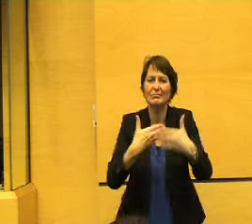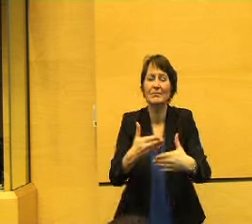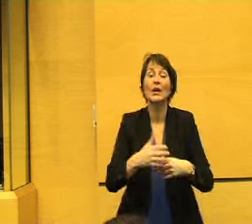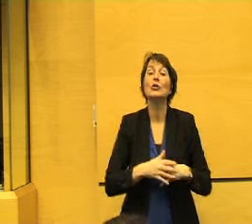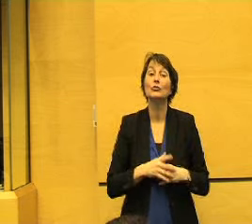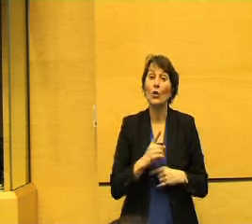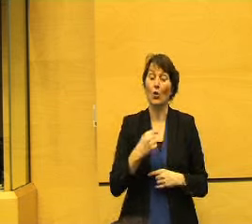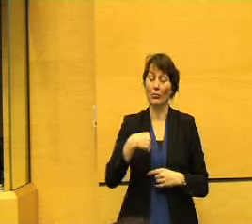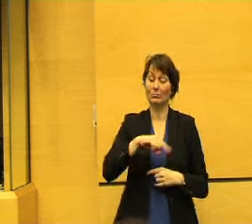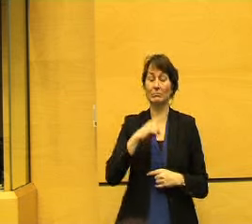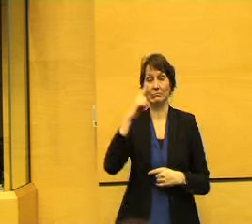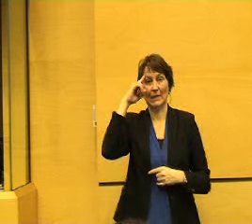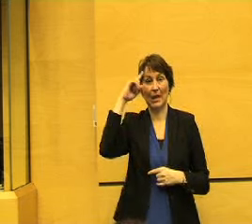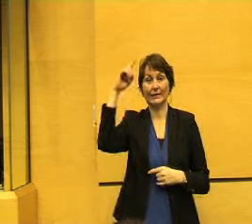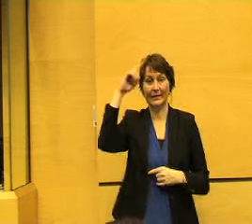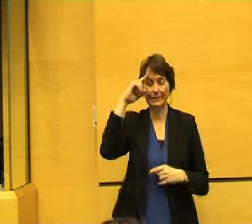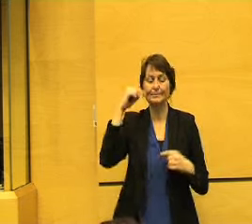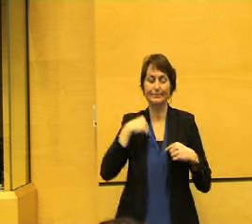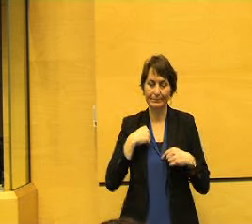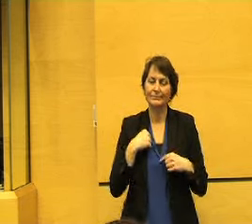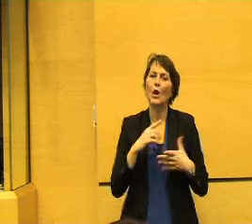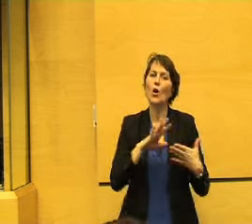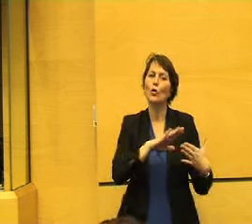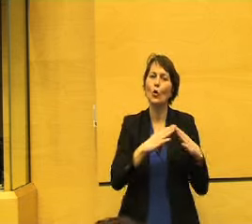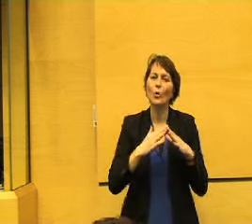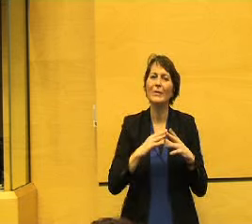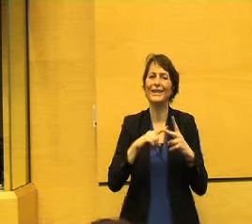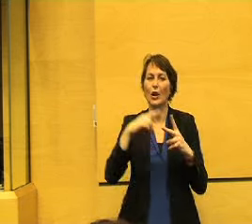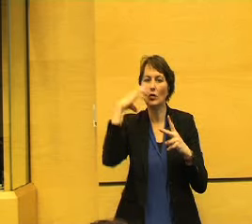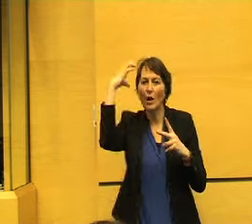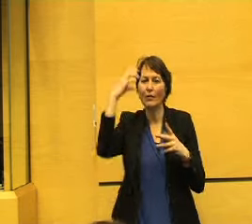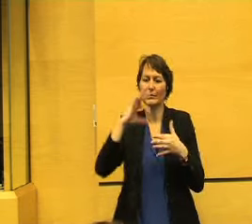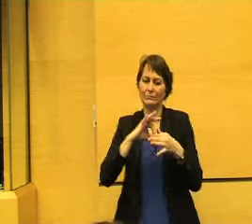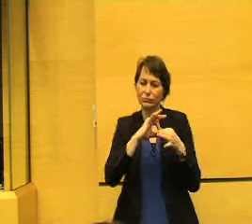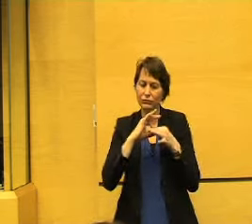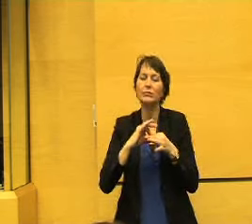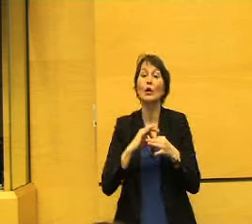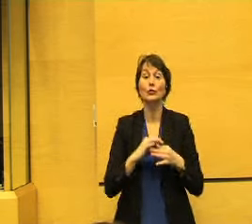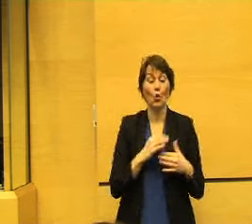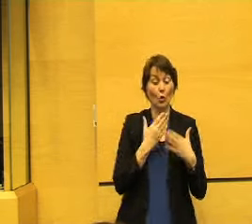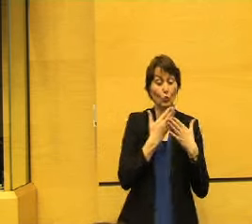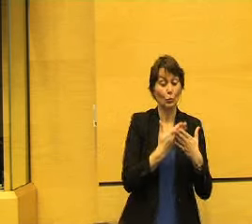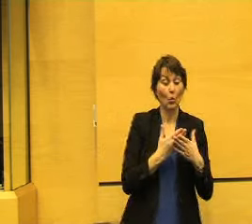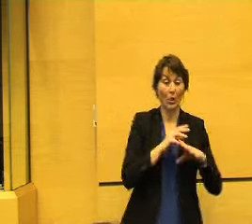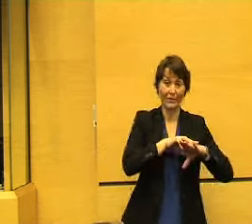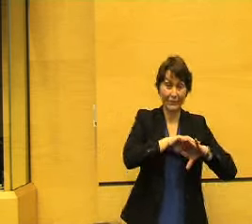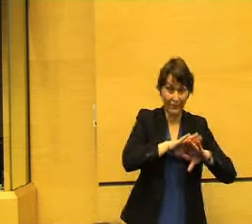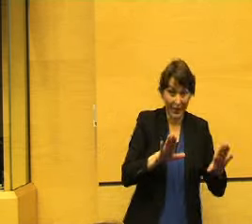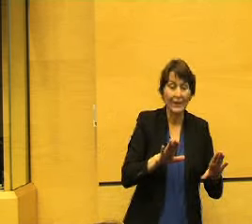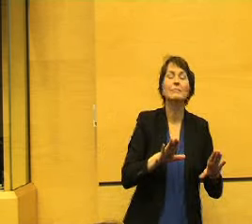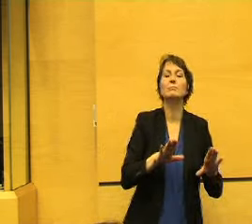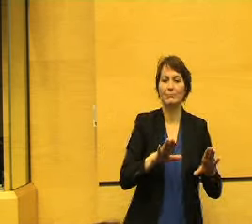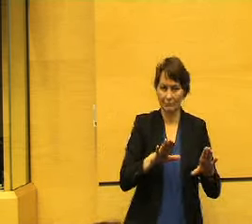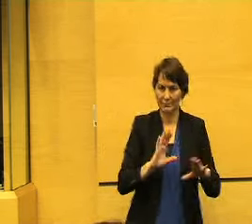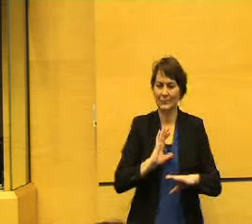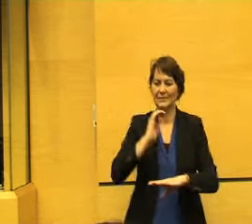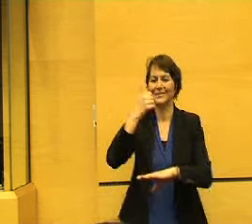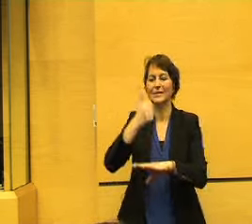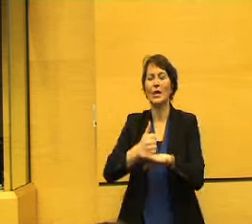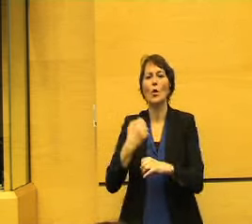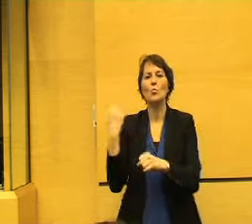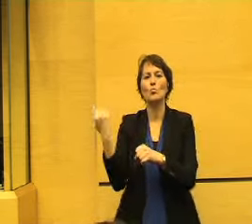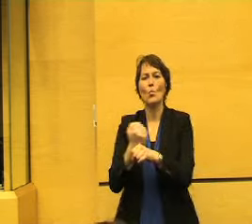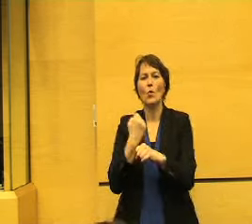local governments, and private sectors have created a transition from school to work programs for